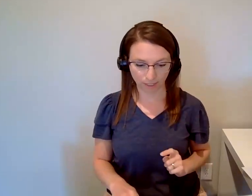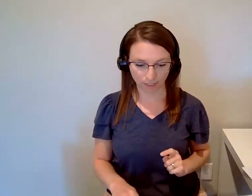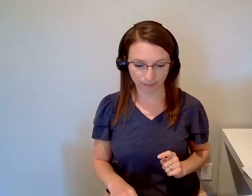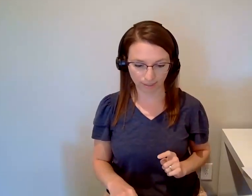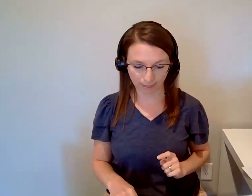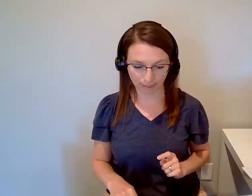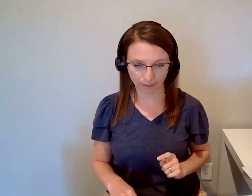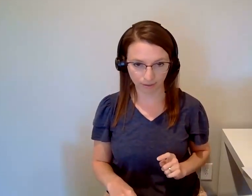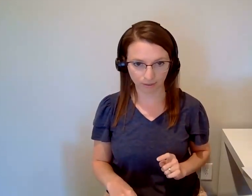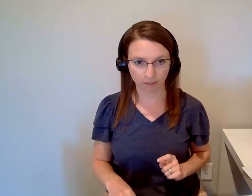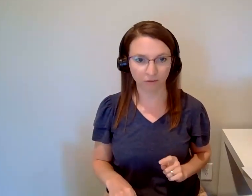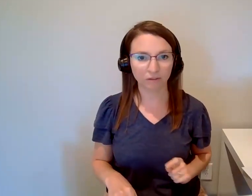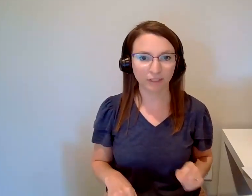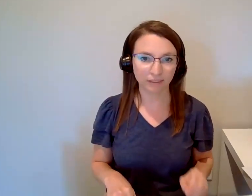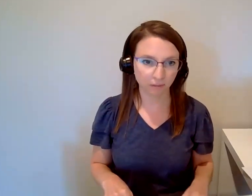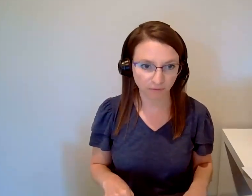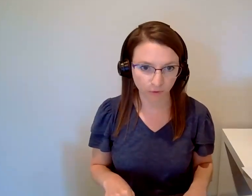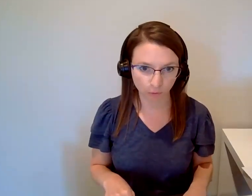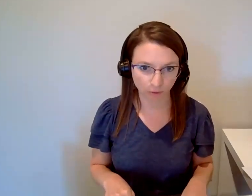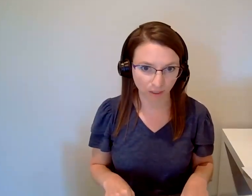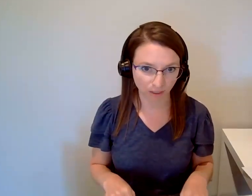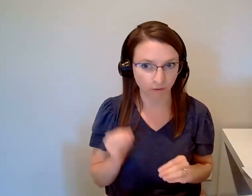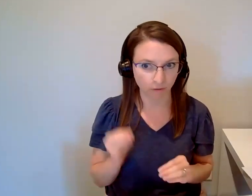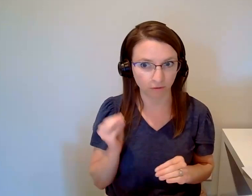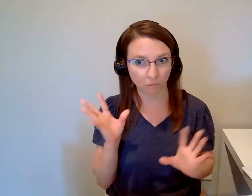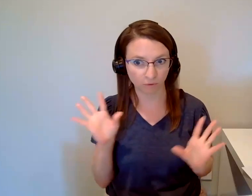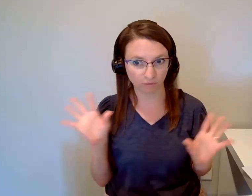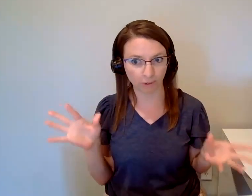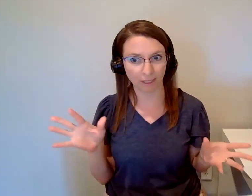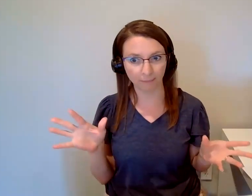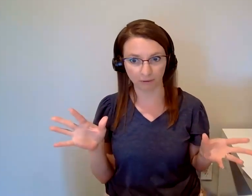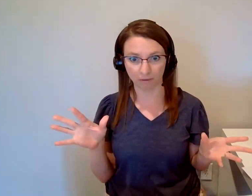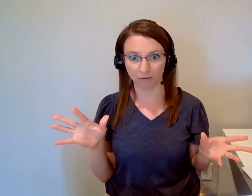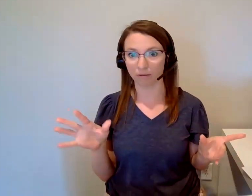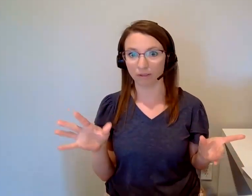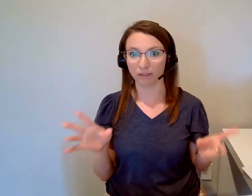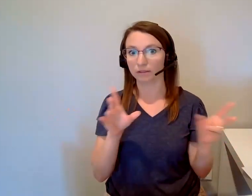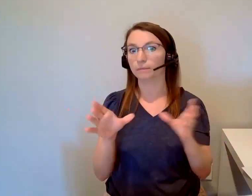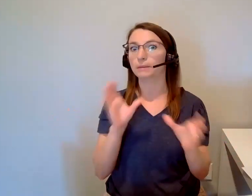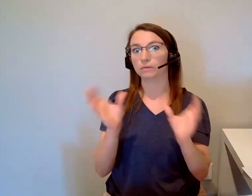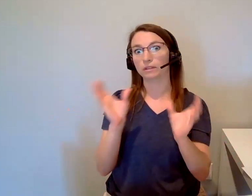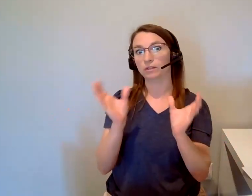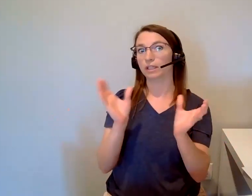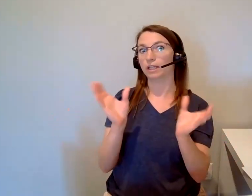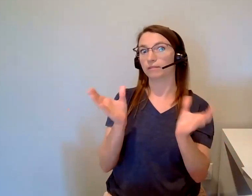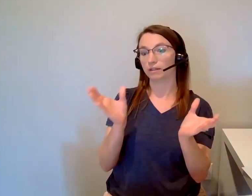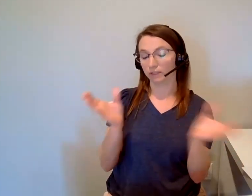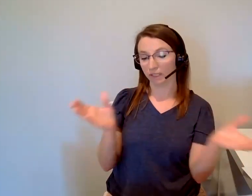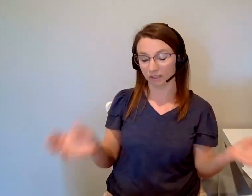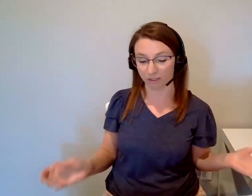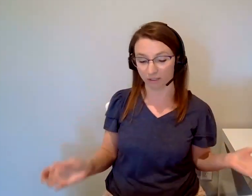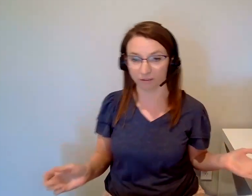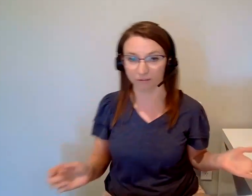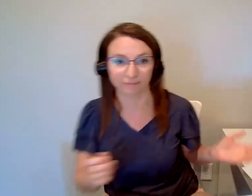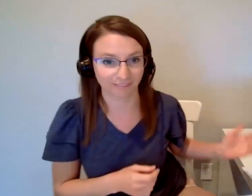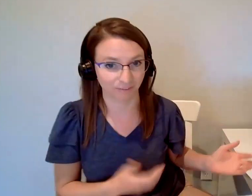And then it looks like some of you have a little more vocabulary already. I saw some people really trying to have a conversation there. That's